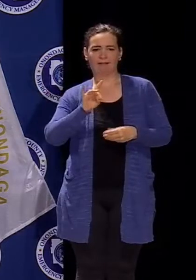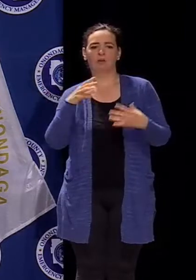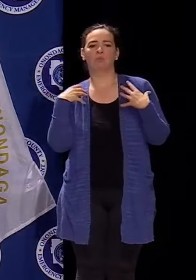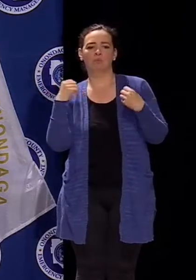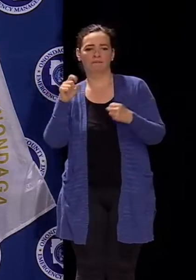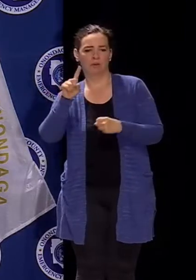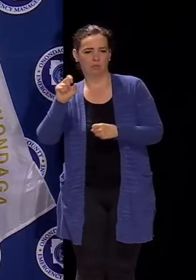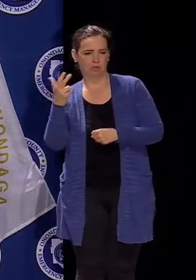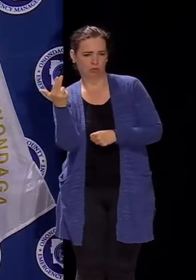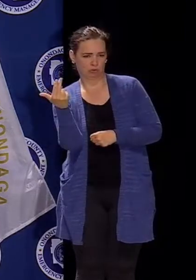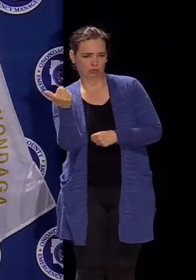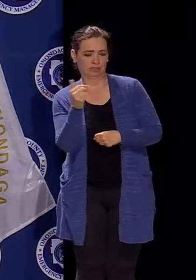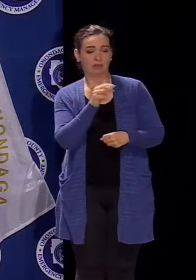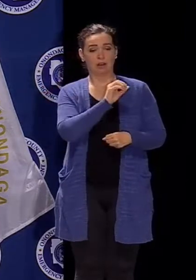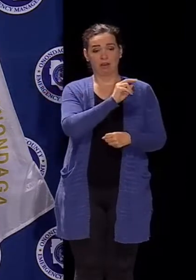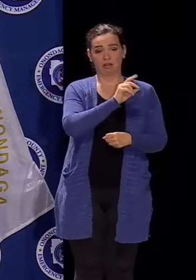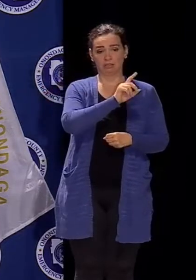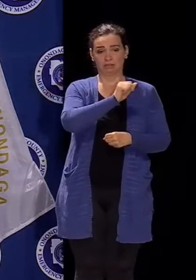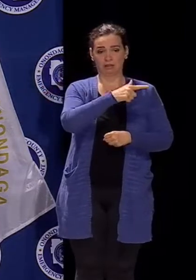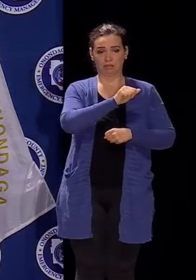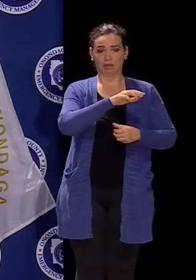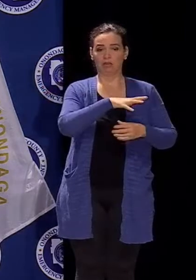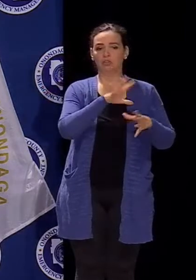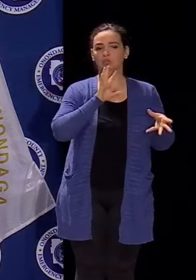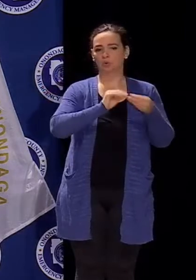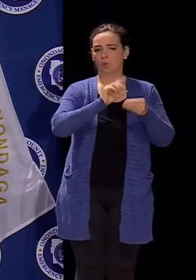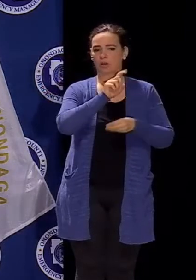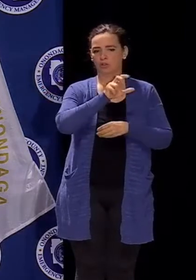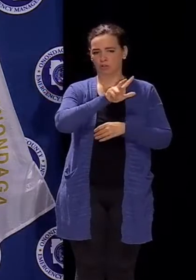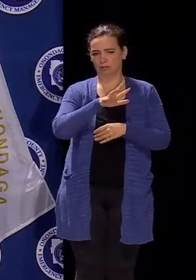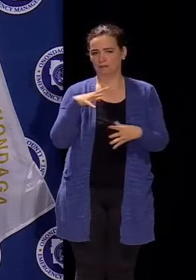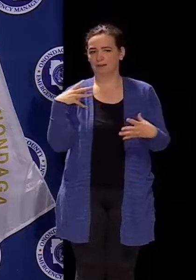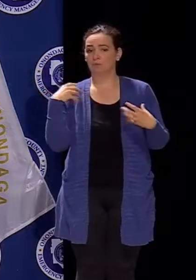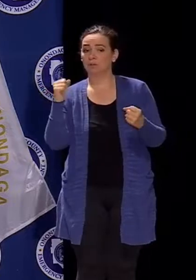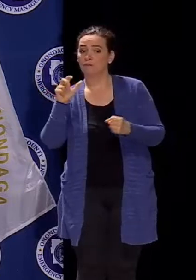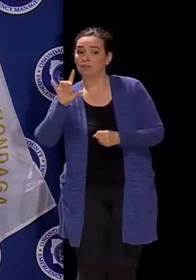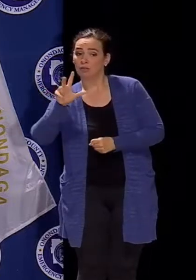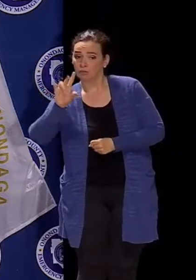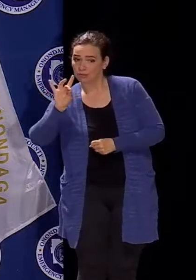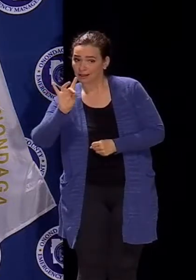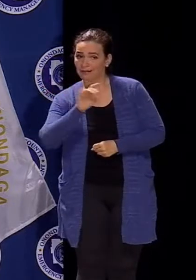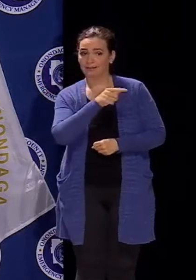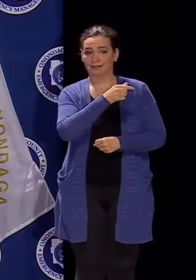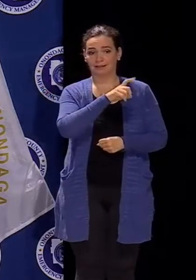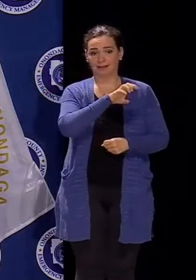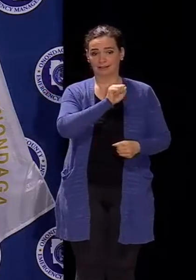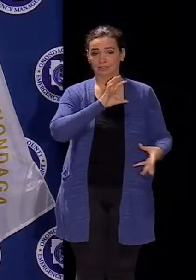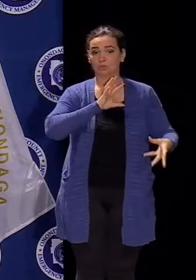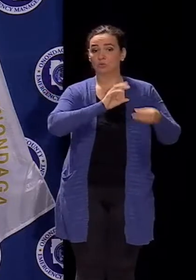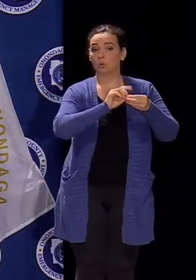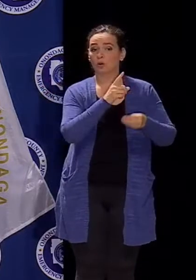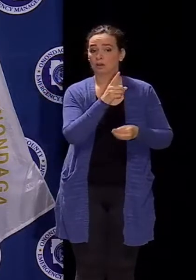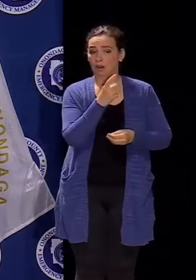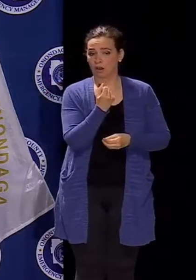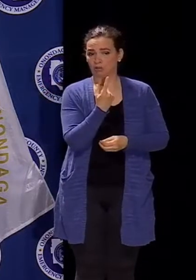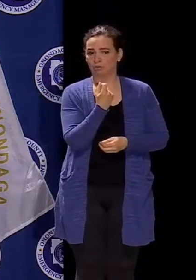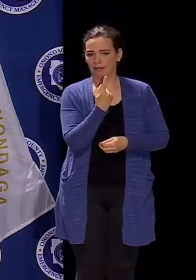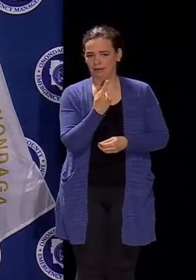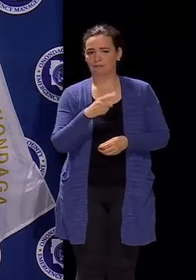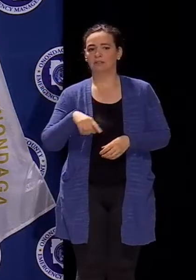recoveries. Onondaga, 135, 38 recoveries. Geddes, 111, 31